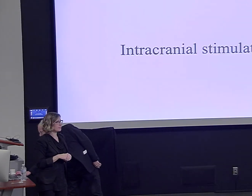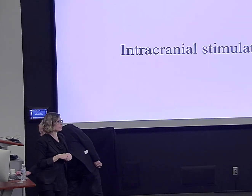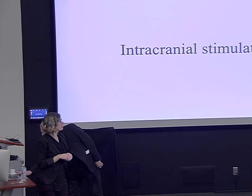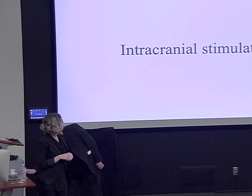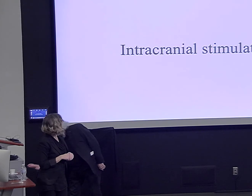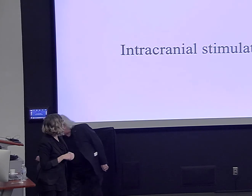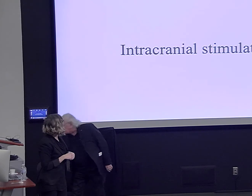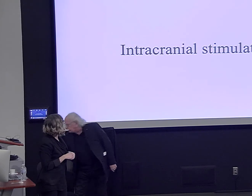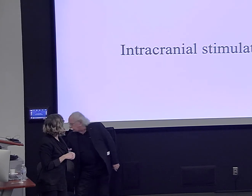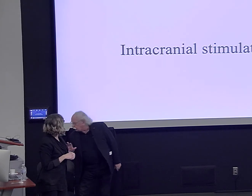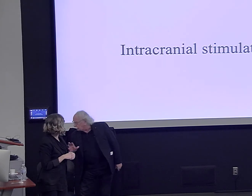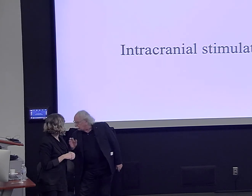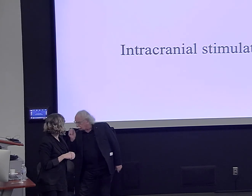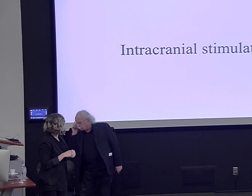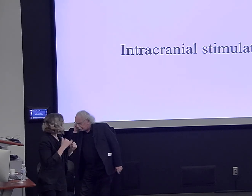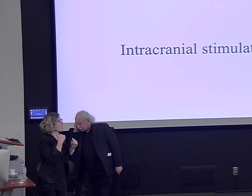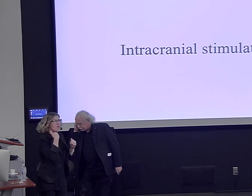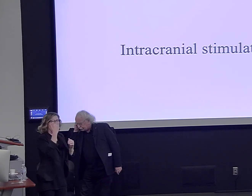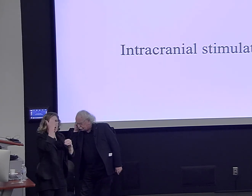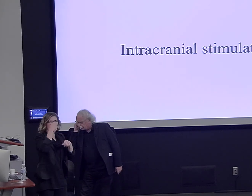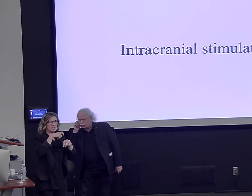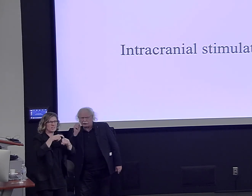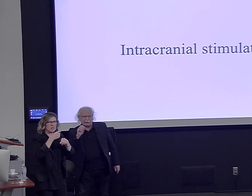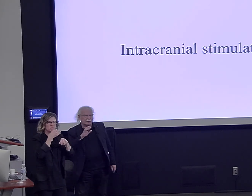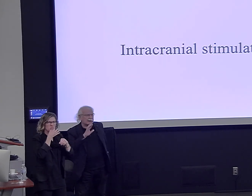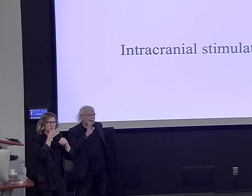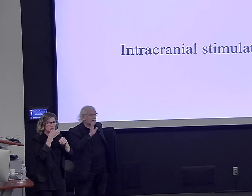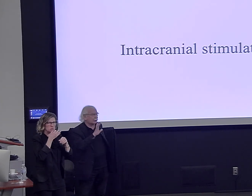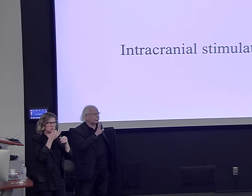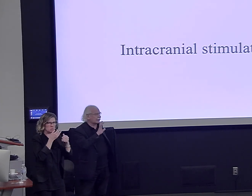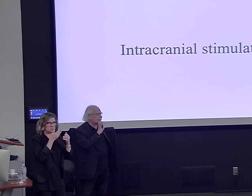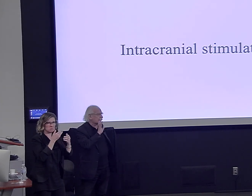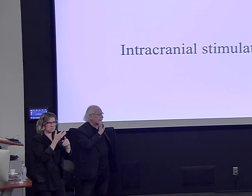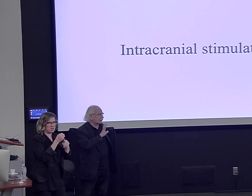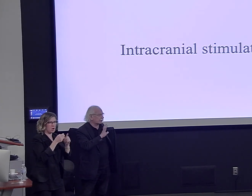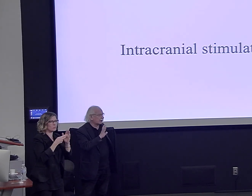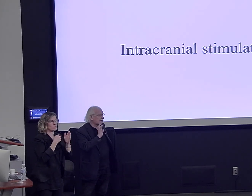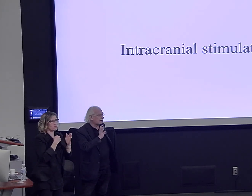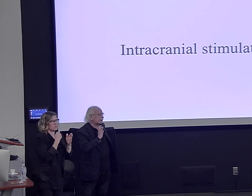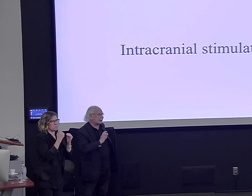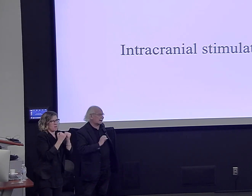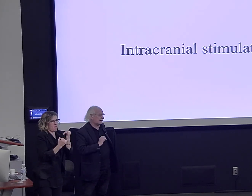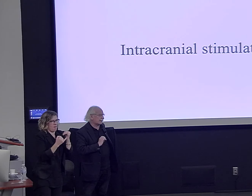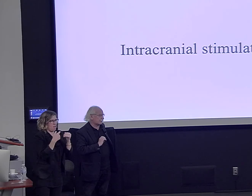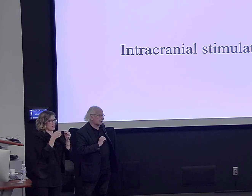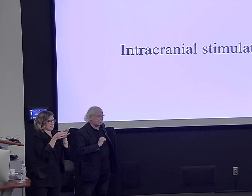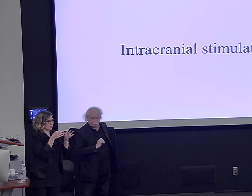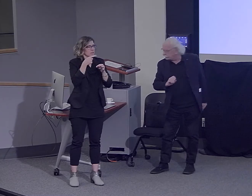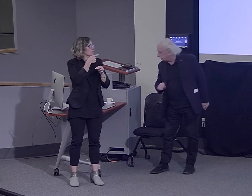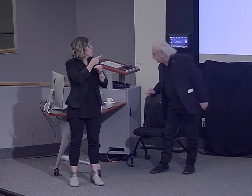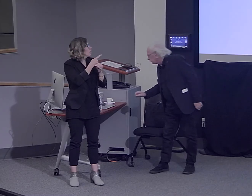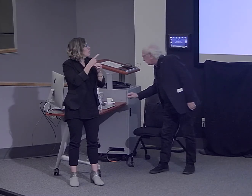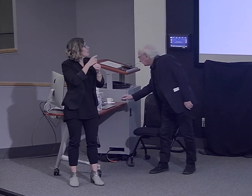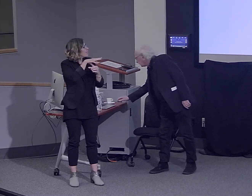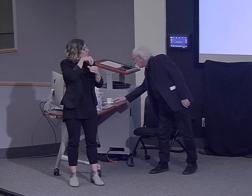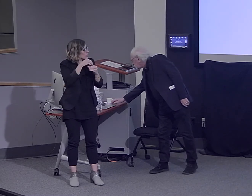Now time is running, so I will show you another thing which really allow you this method, intracranial stimulation.